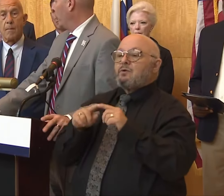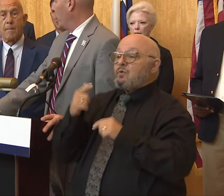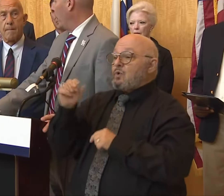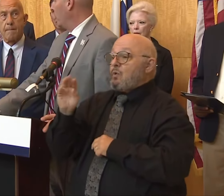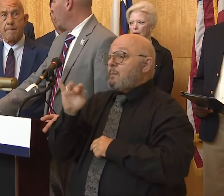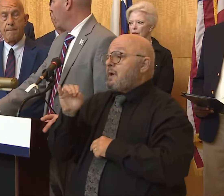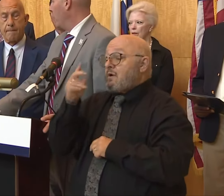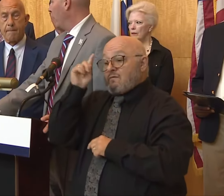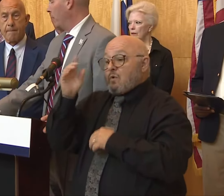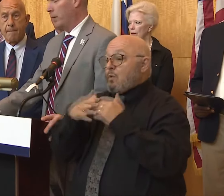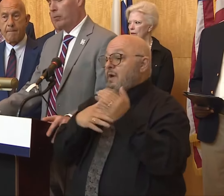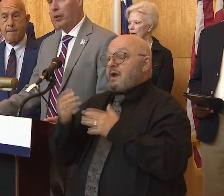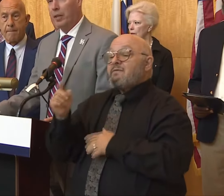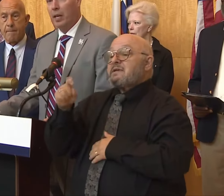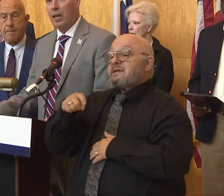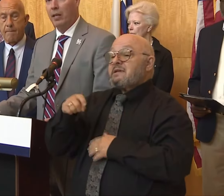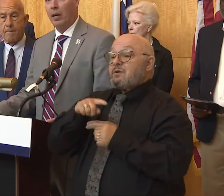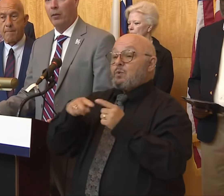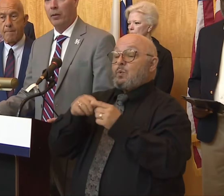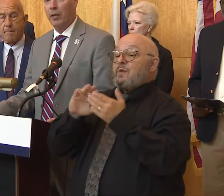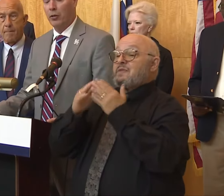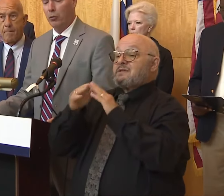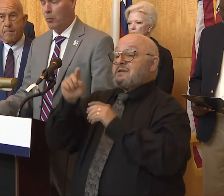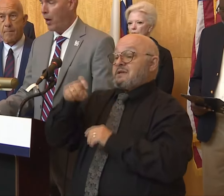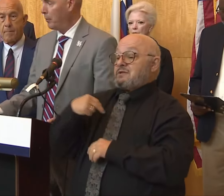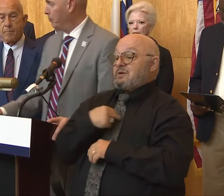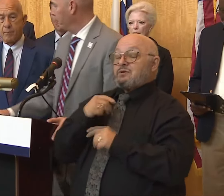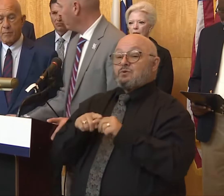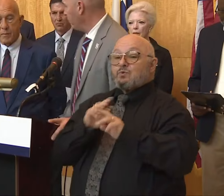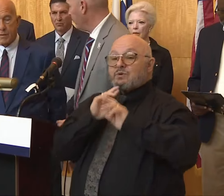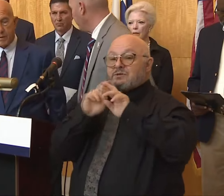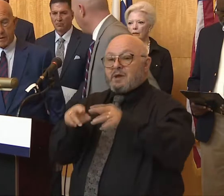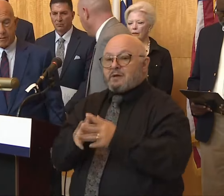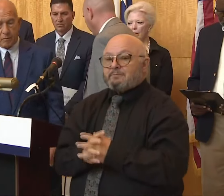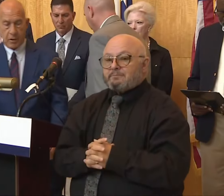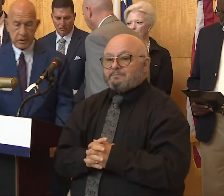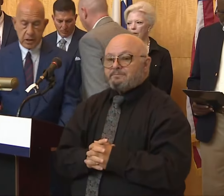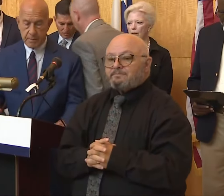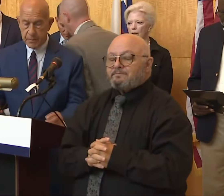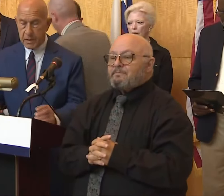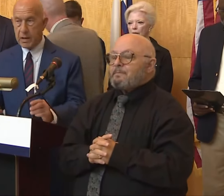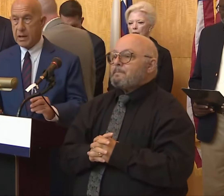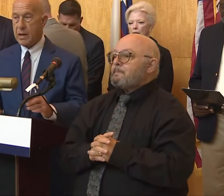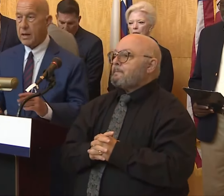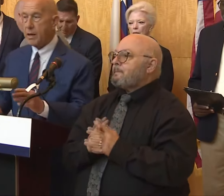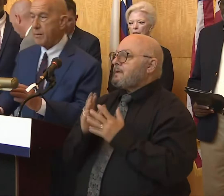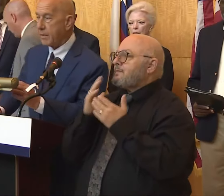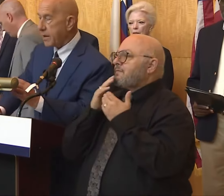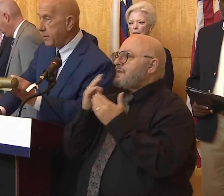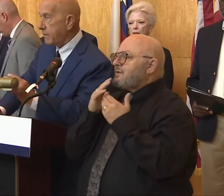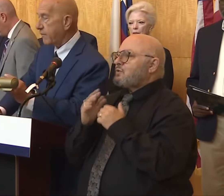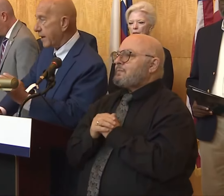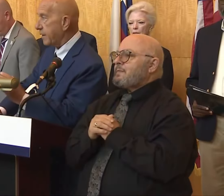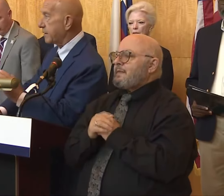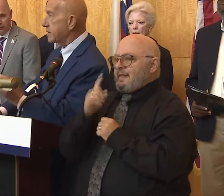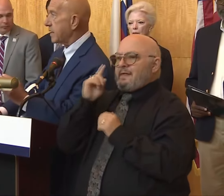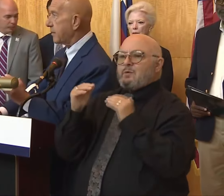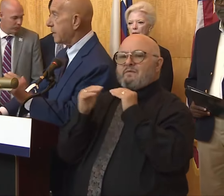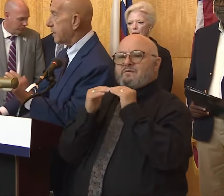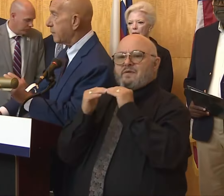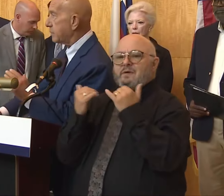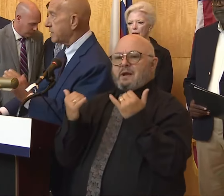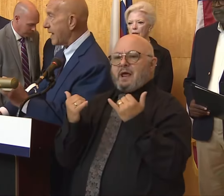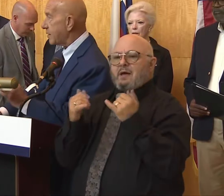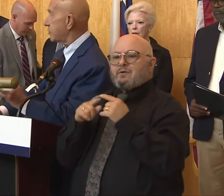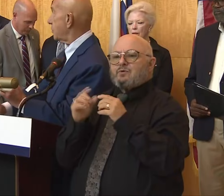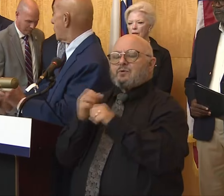Mayor, for whatever is needed when the city needs us to respond. Thank you. Great job. I think it'd be fair at this time to